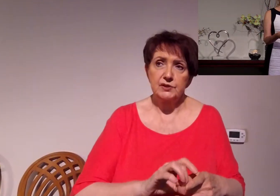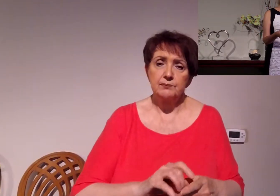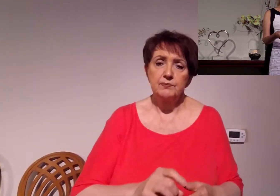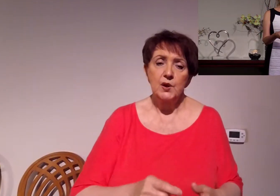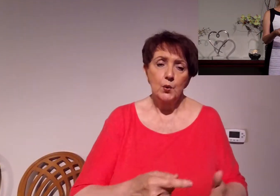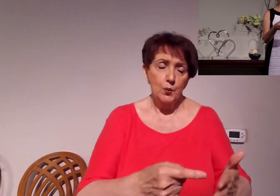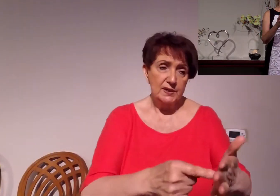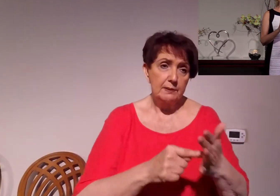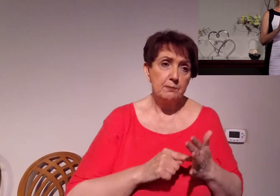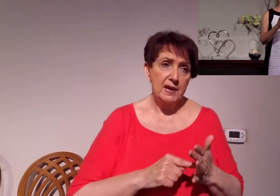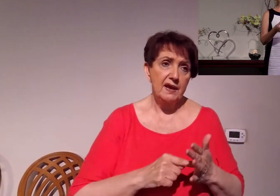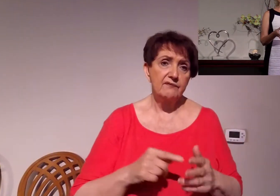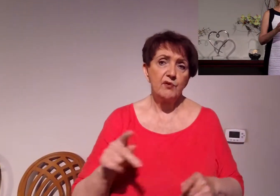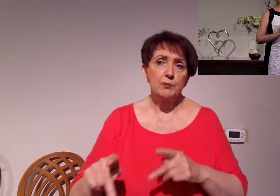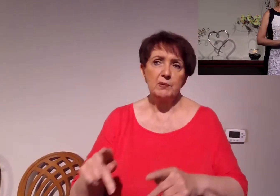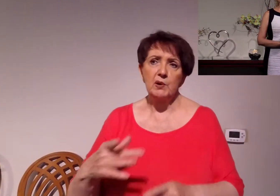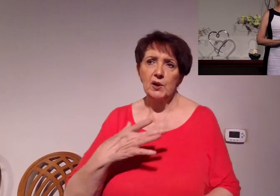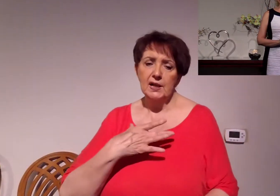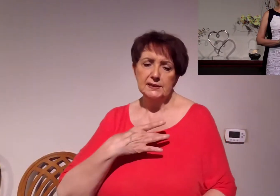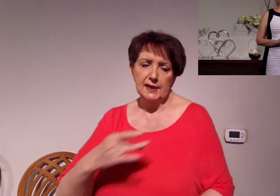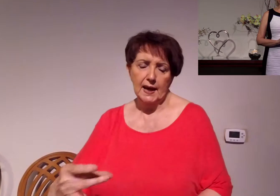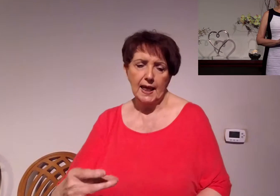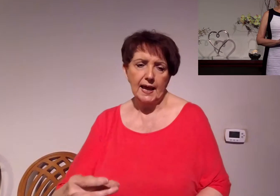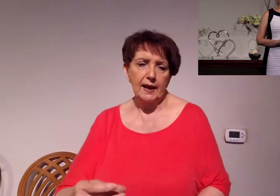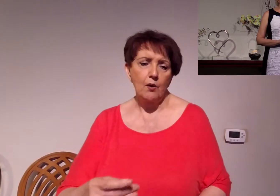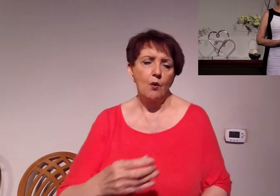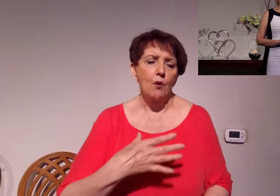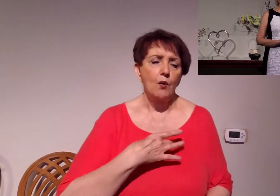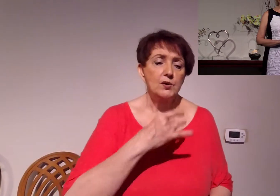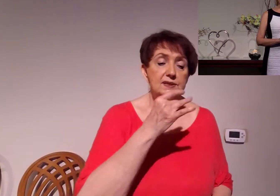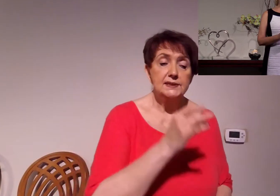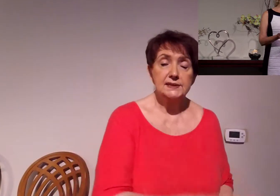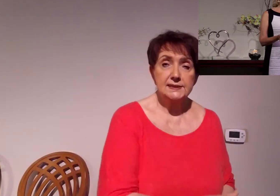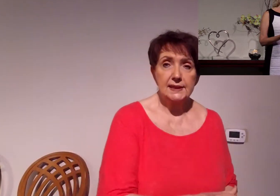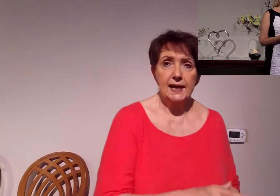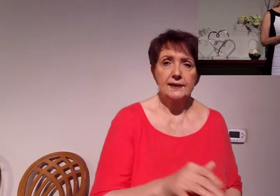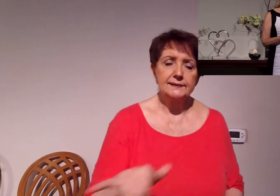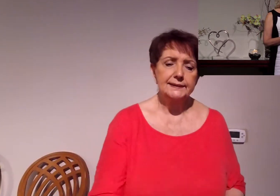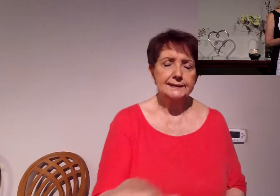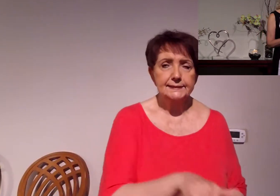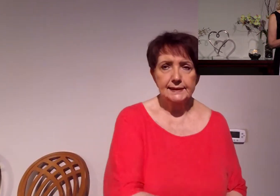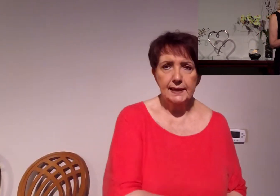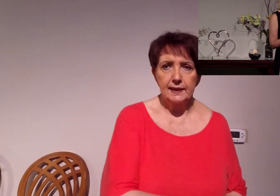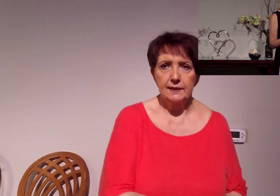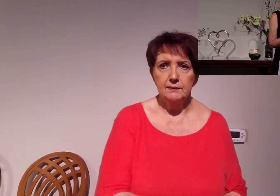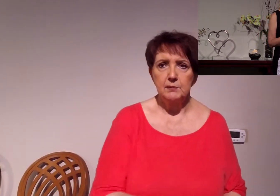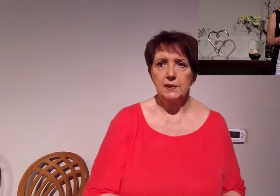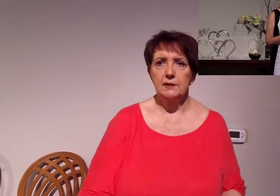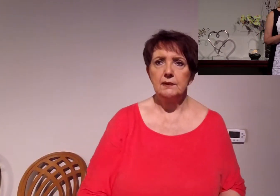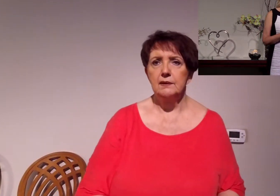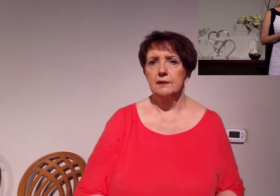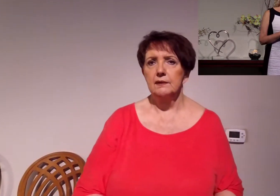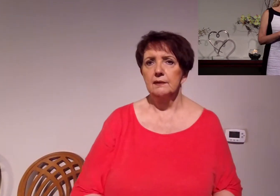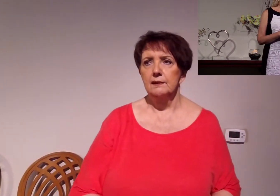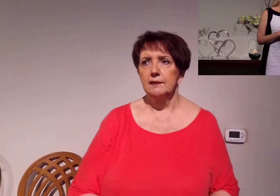demand for people to like and dislike the same things that we do. And we take it personally when they don't.